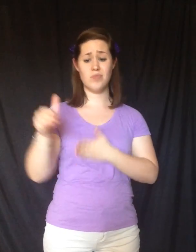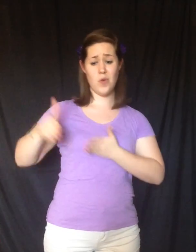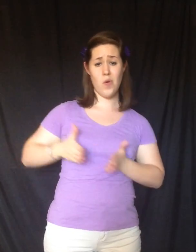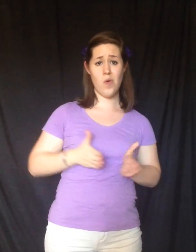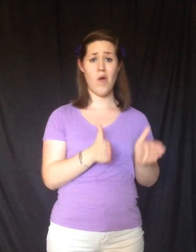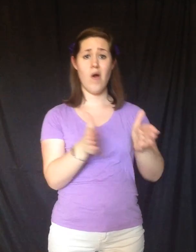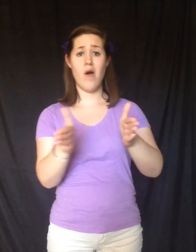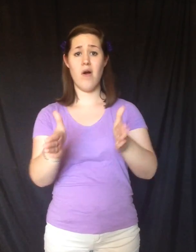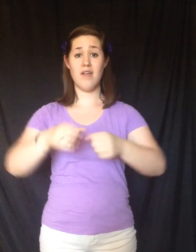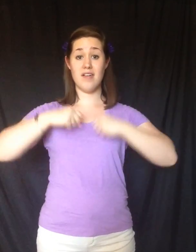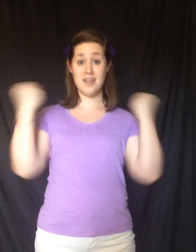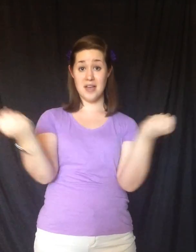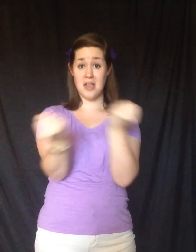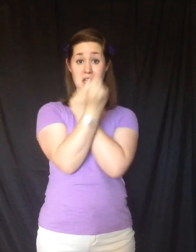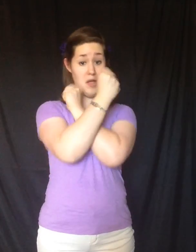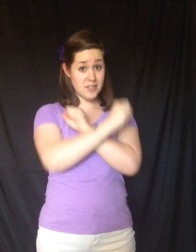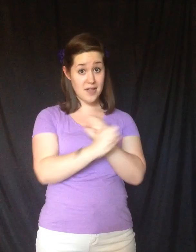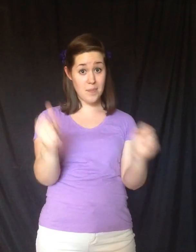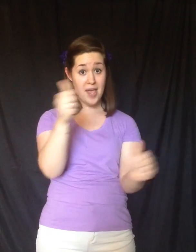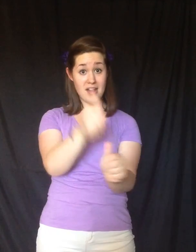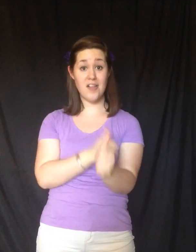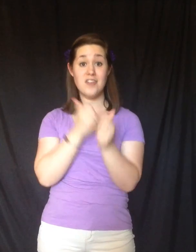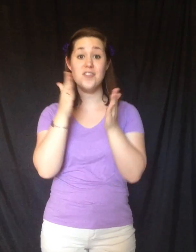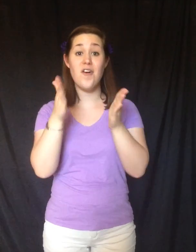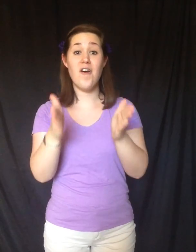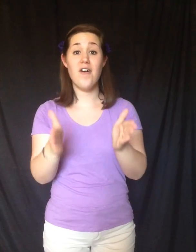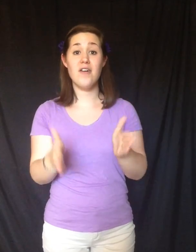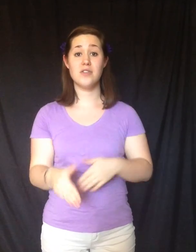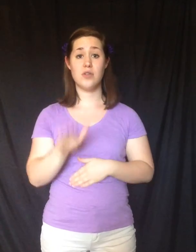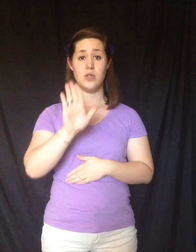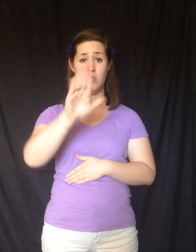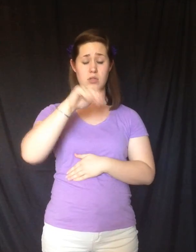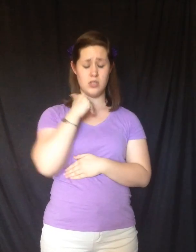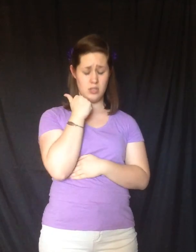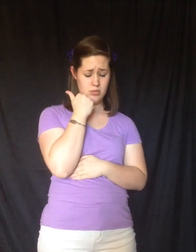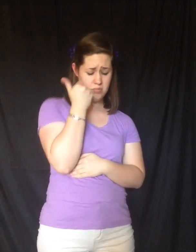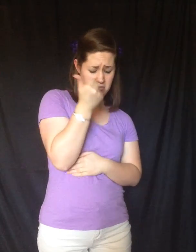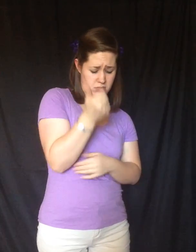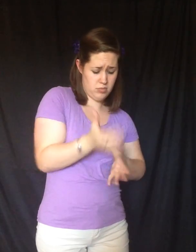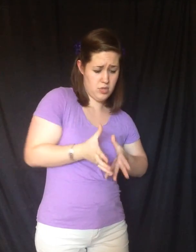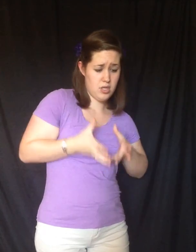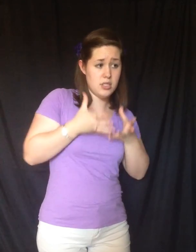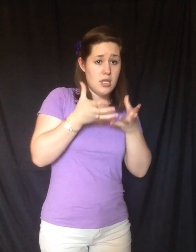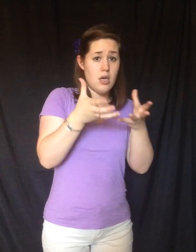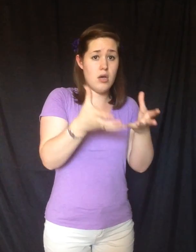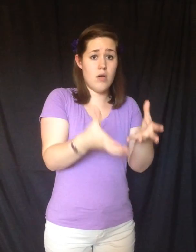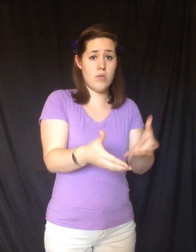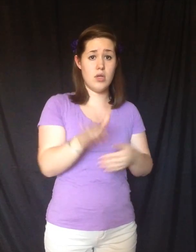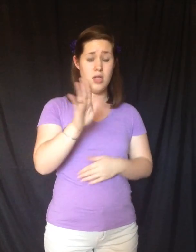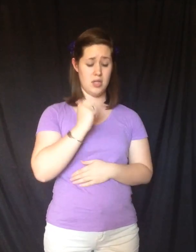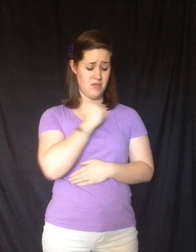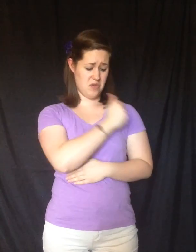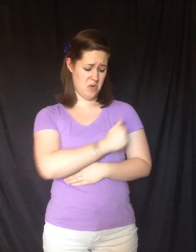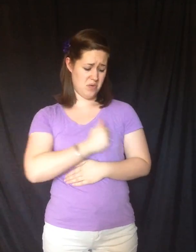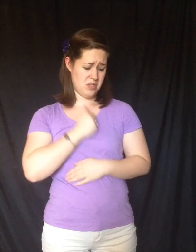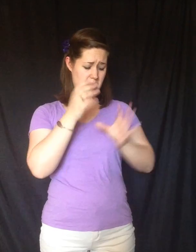you're wrong. Love's never met a lost cause. Your shame, lay it down, leave your ghost in